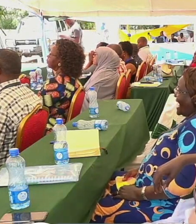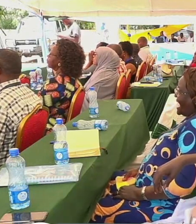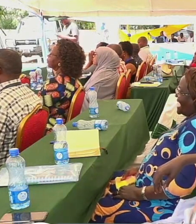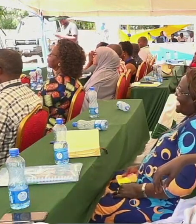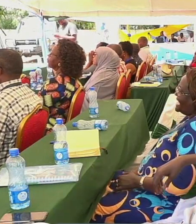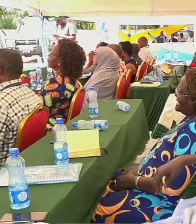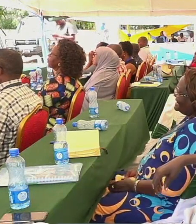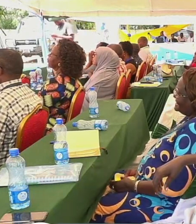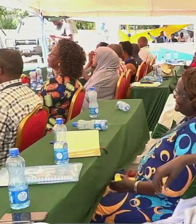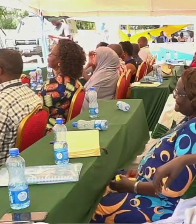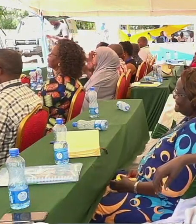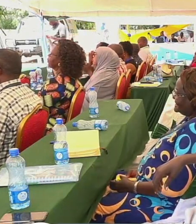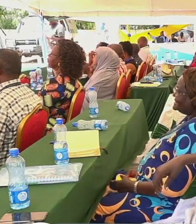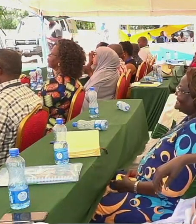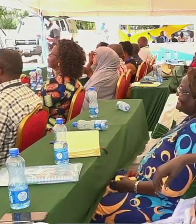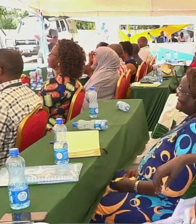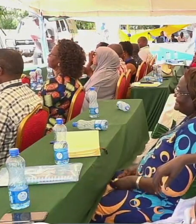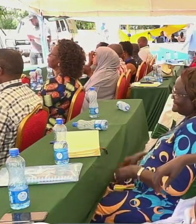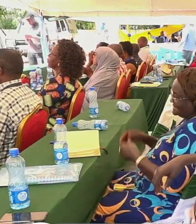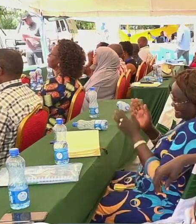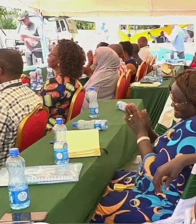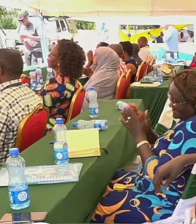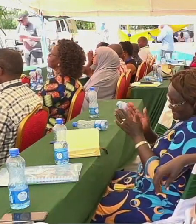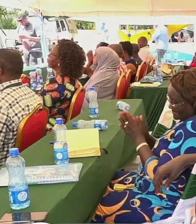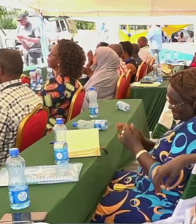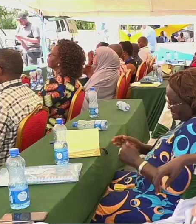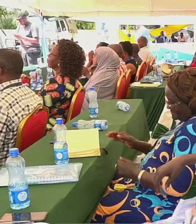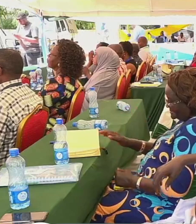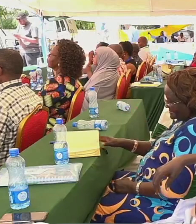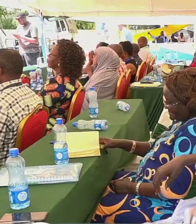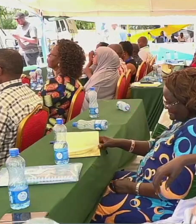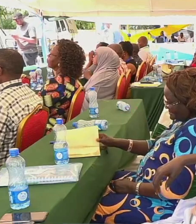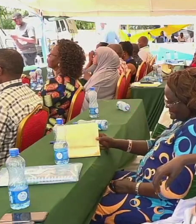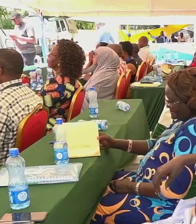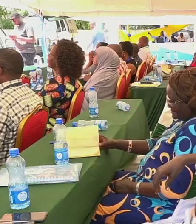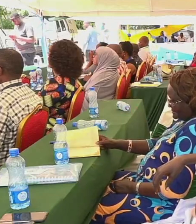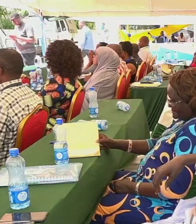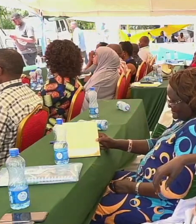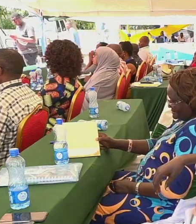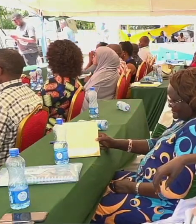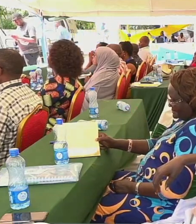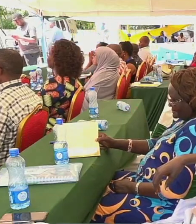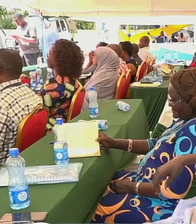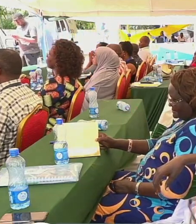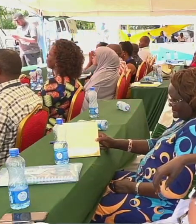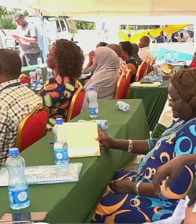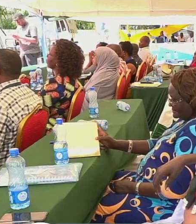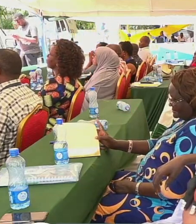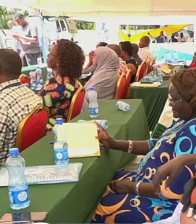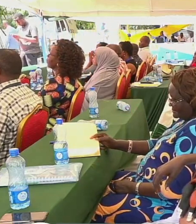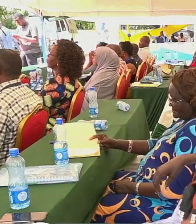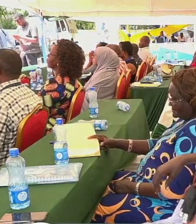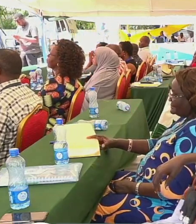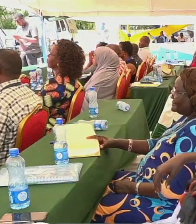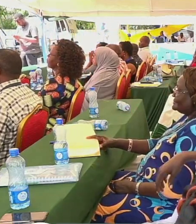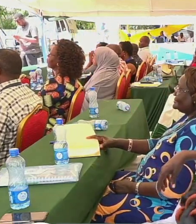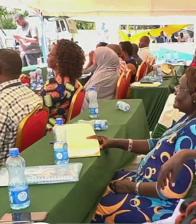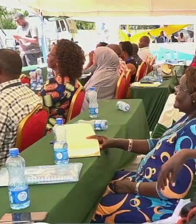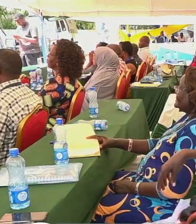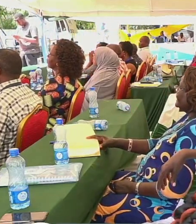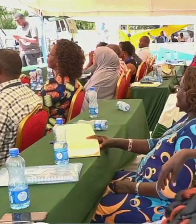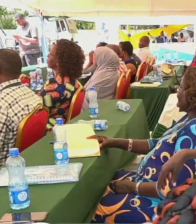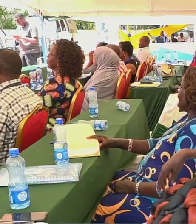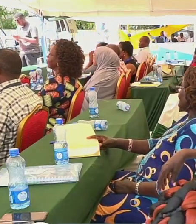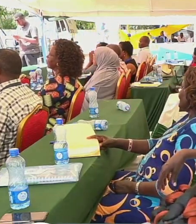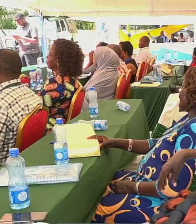good. Yeah, and if all of us something to take is to be good. Banadisius, I've been waiting